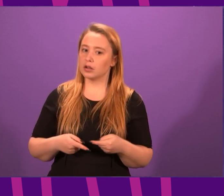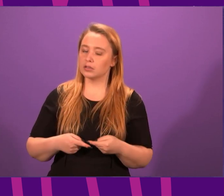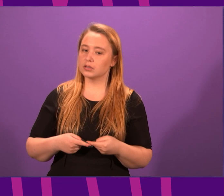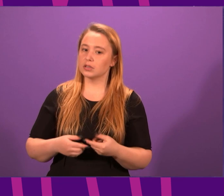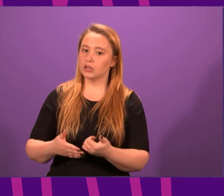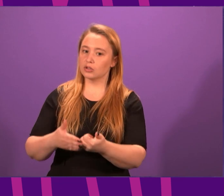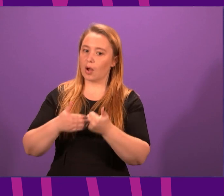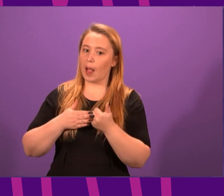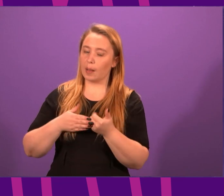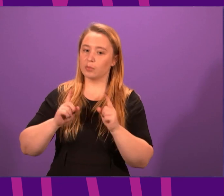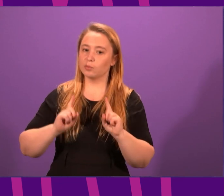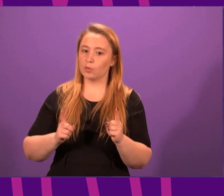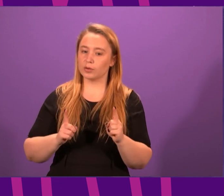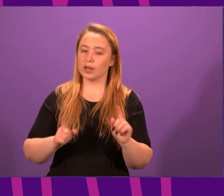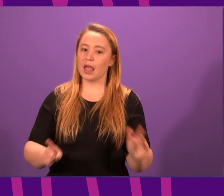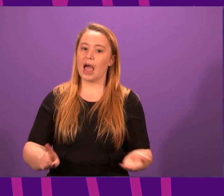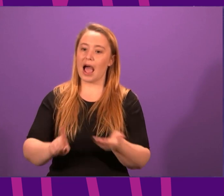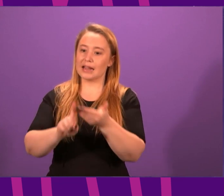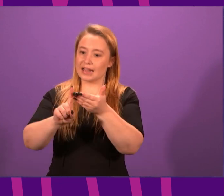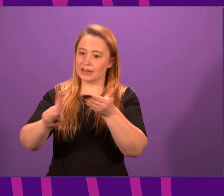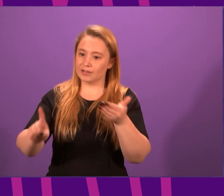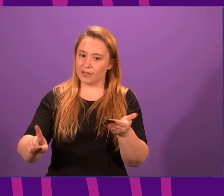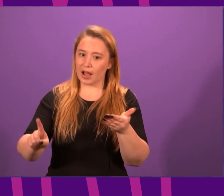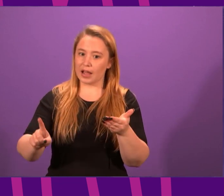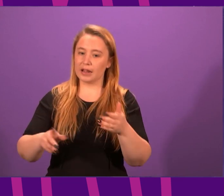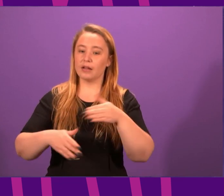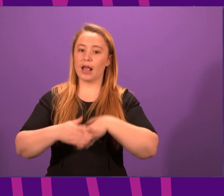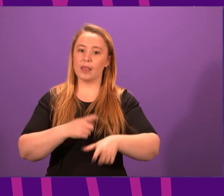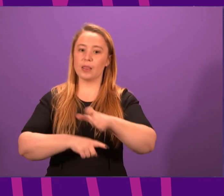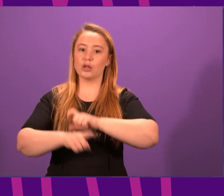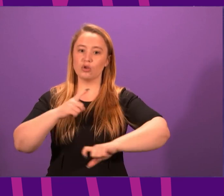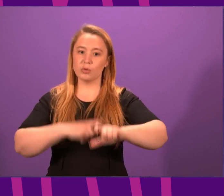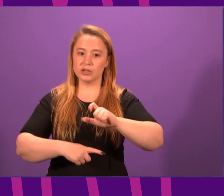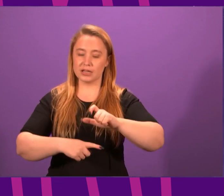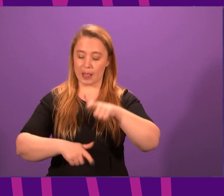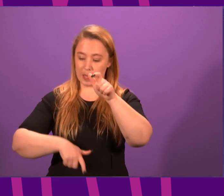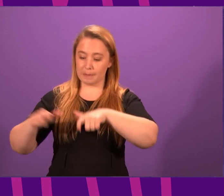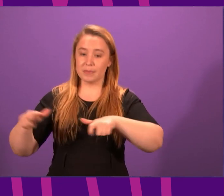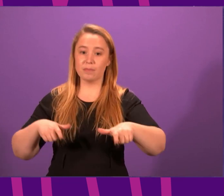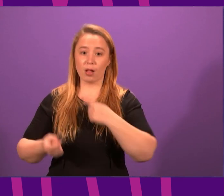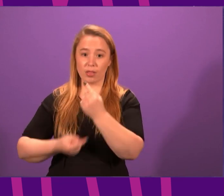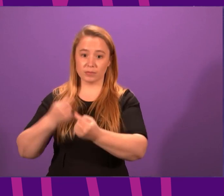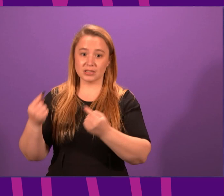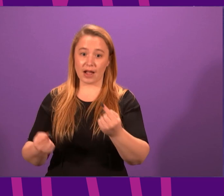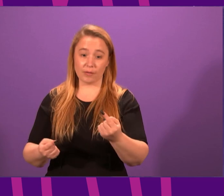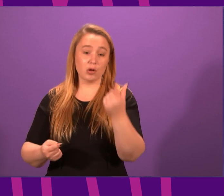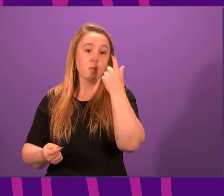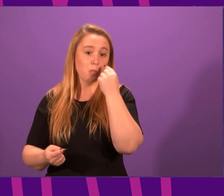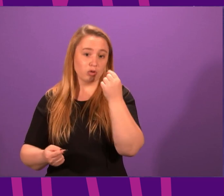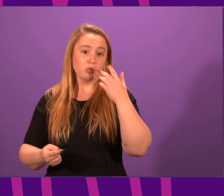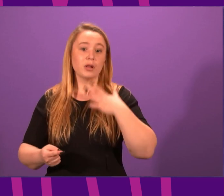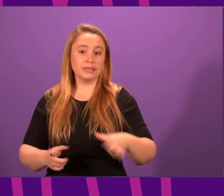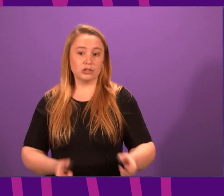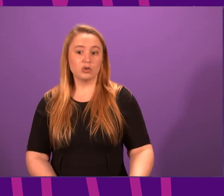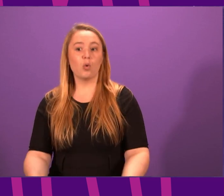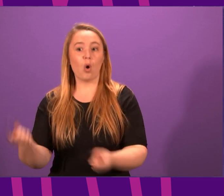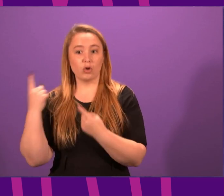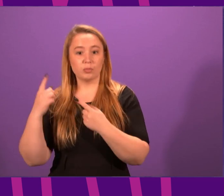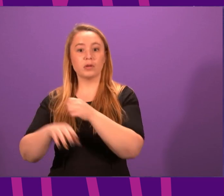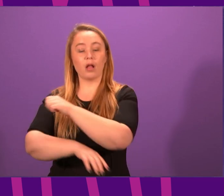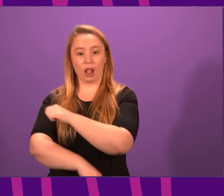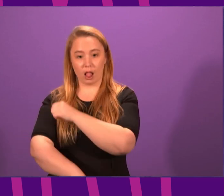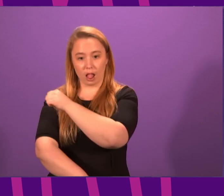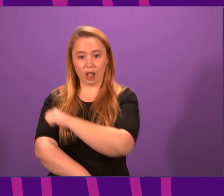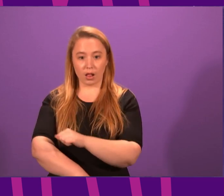to identify early on in the community those people who are most likely to need hospitalisation,